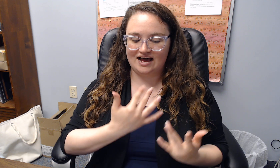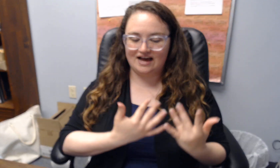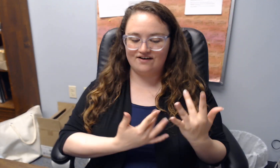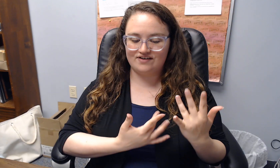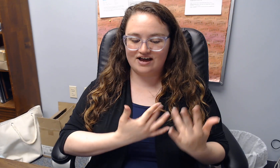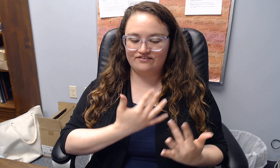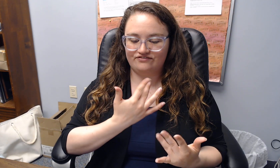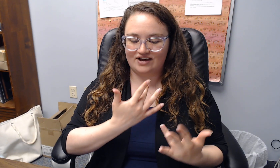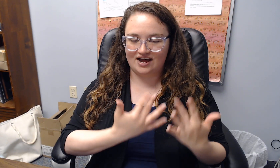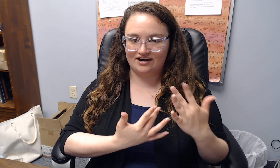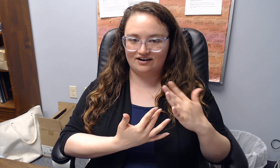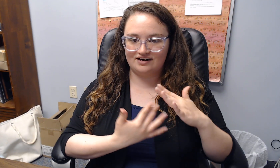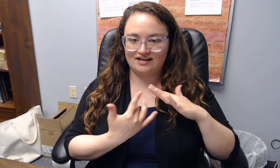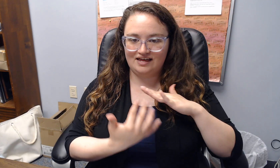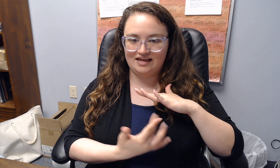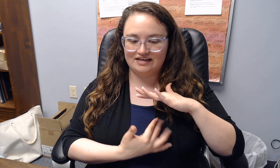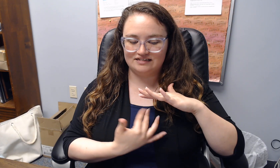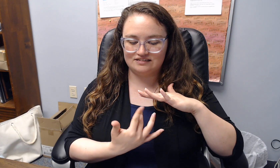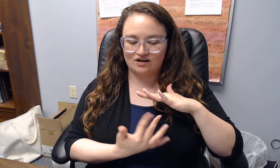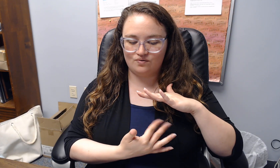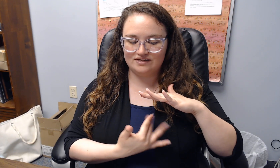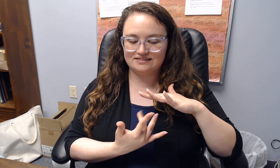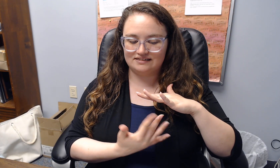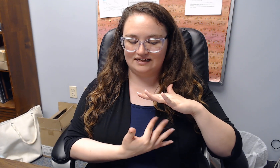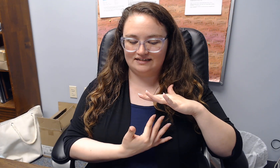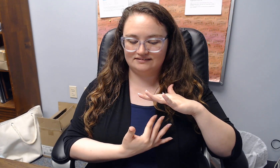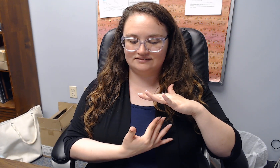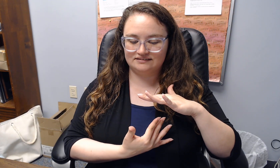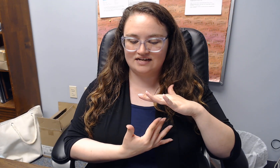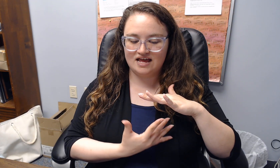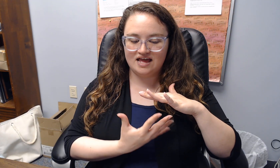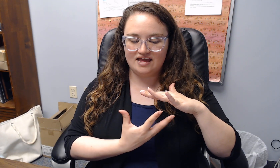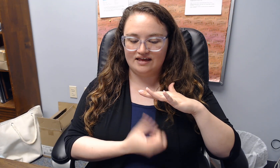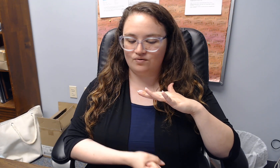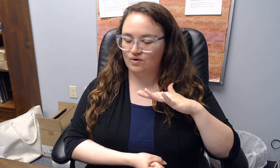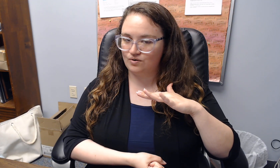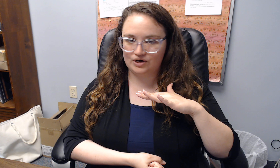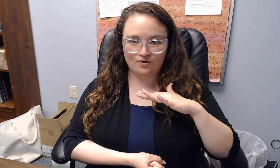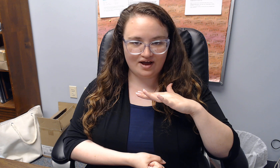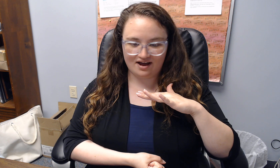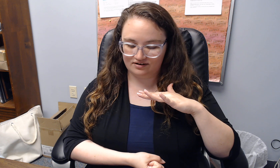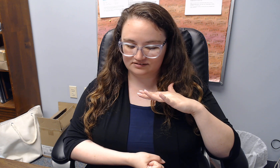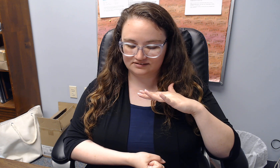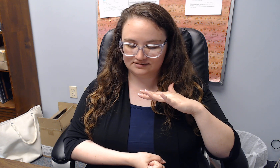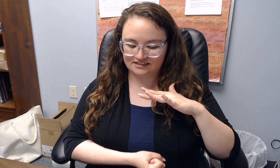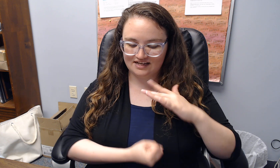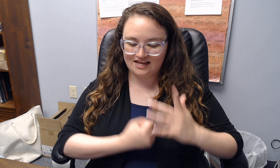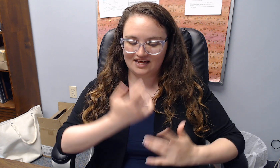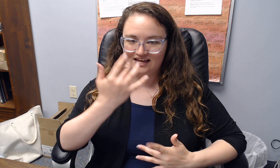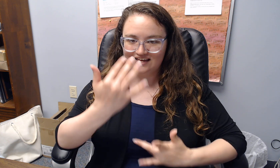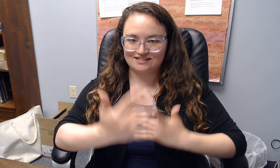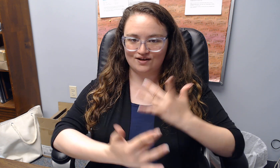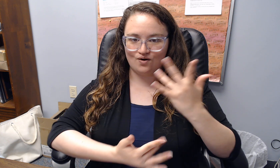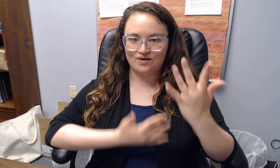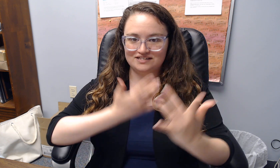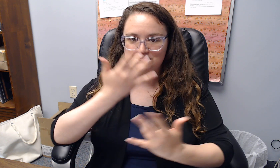I've got a fire. It's always lit. It won't go out. It's always